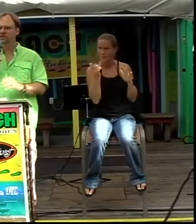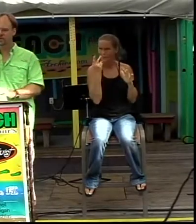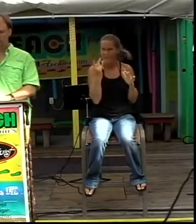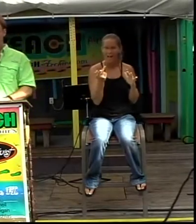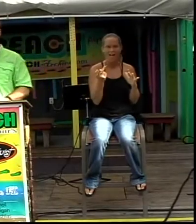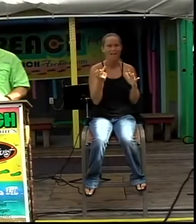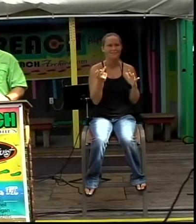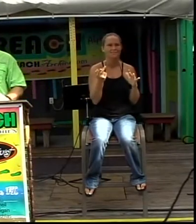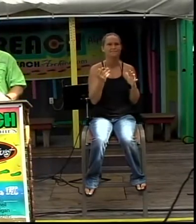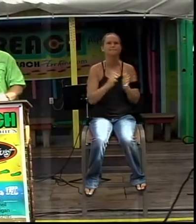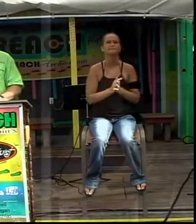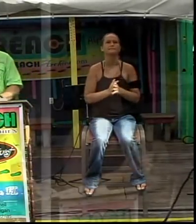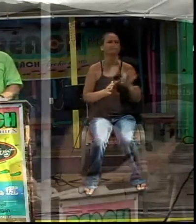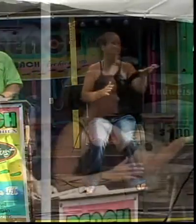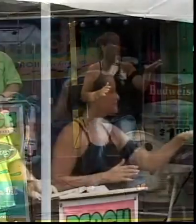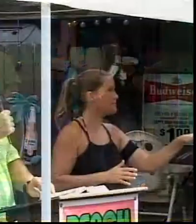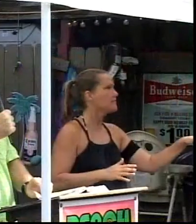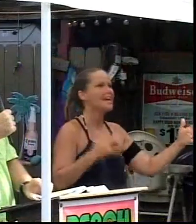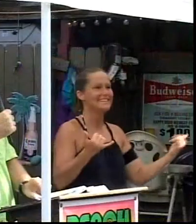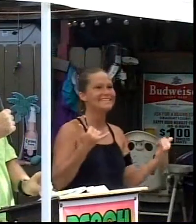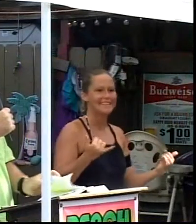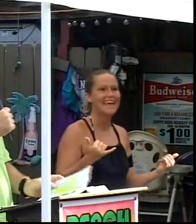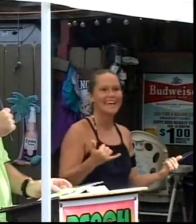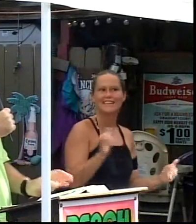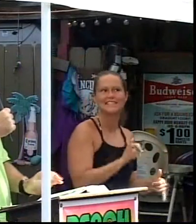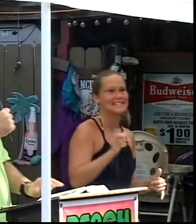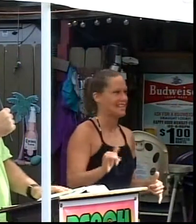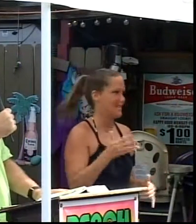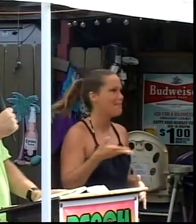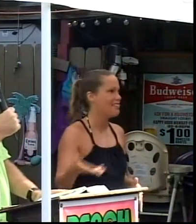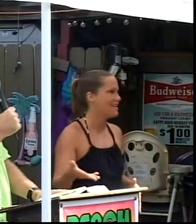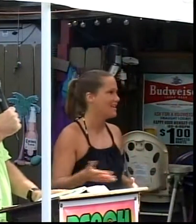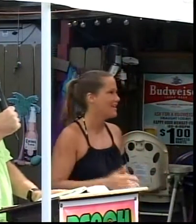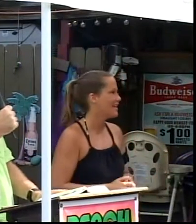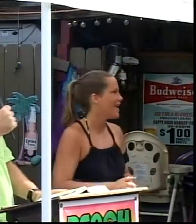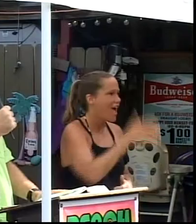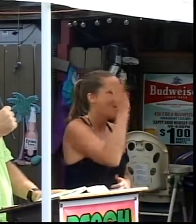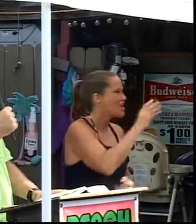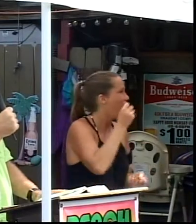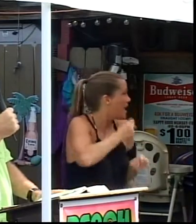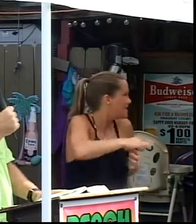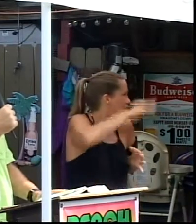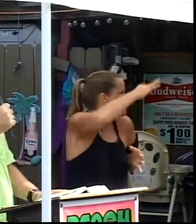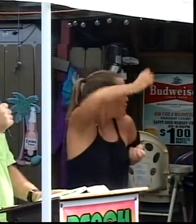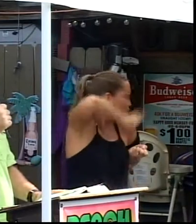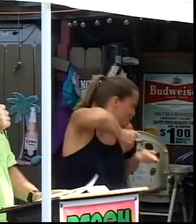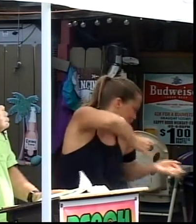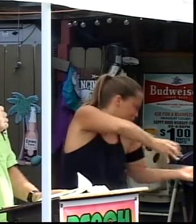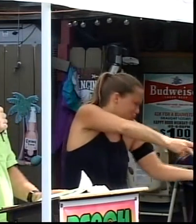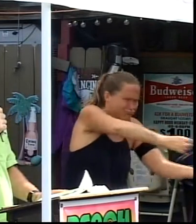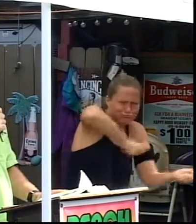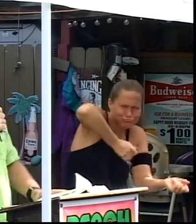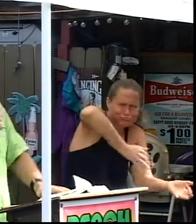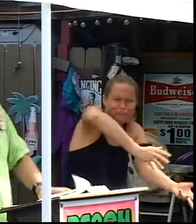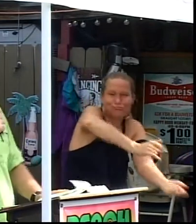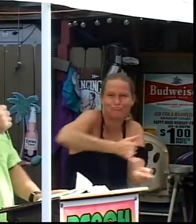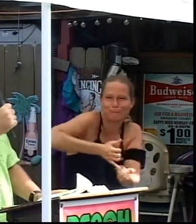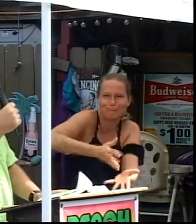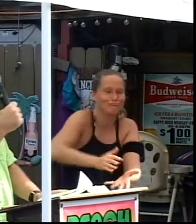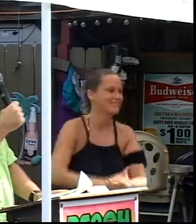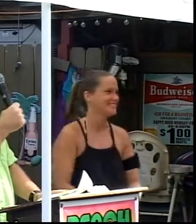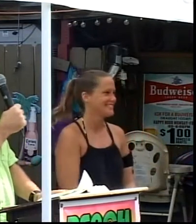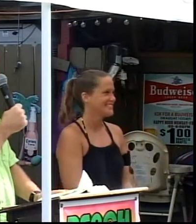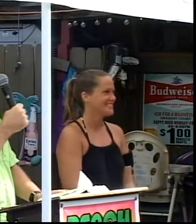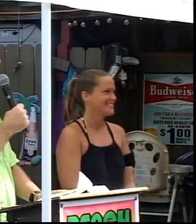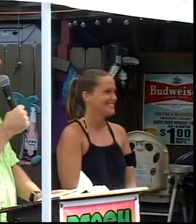isn't something you can do on your own, or I can do on our own. It's not about an emotional high, although